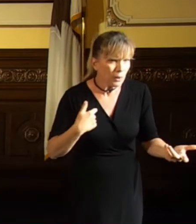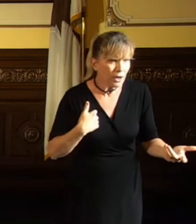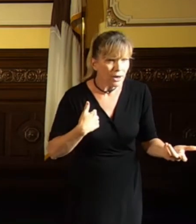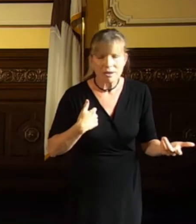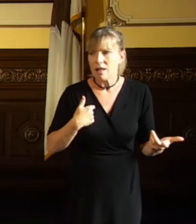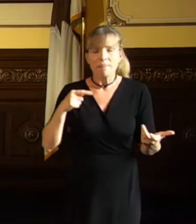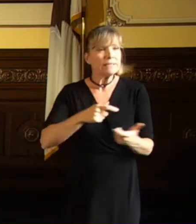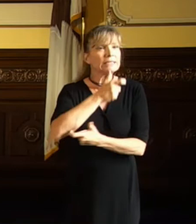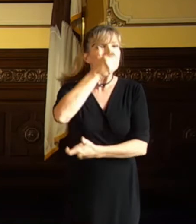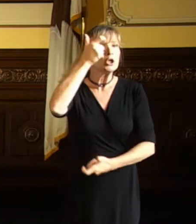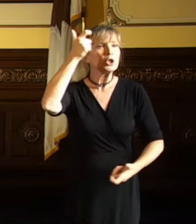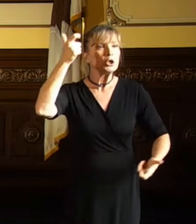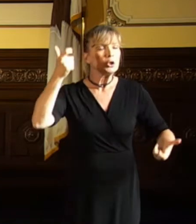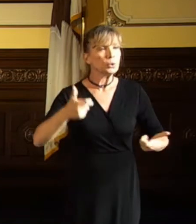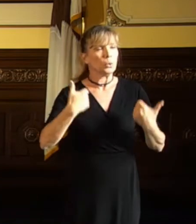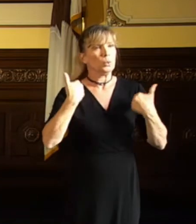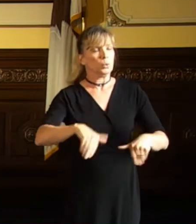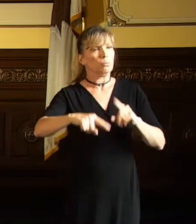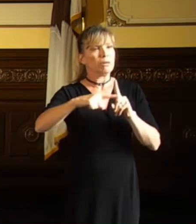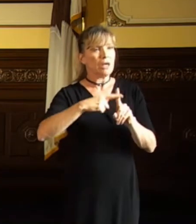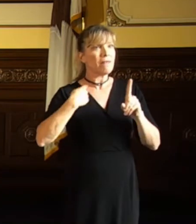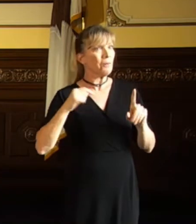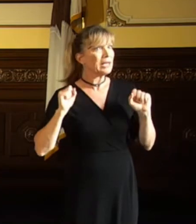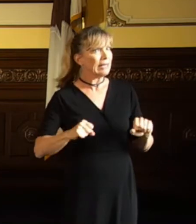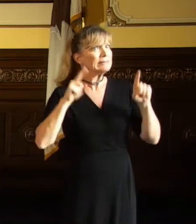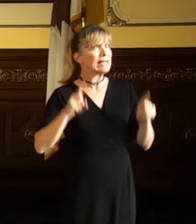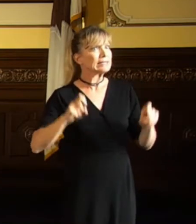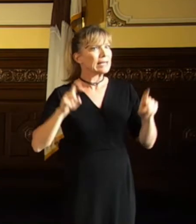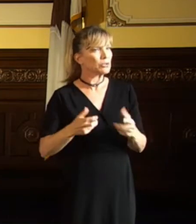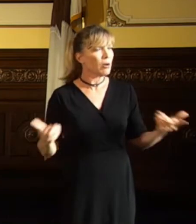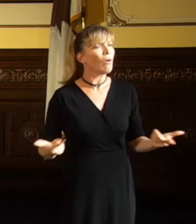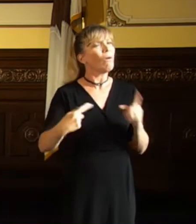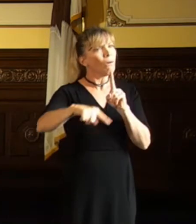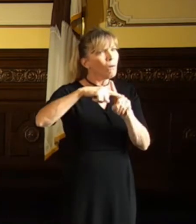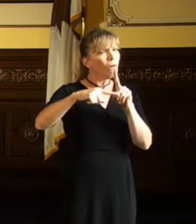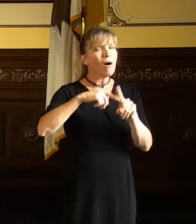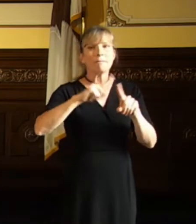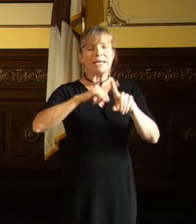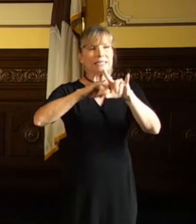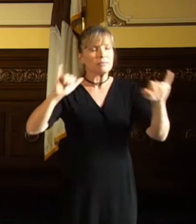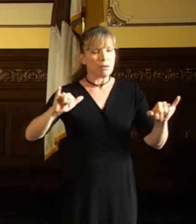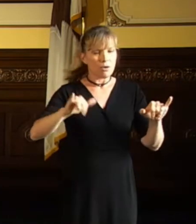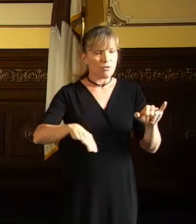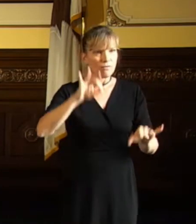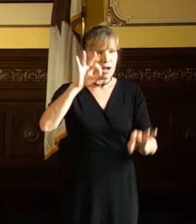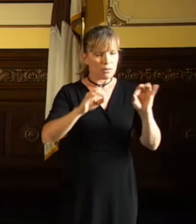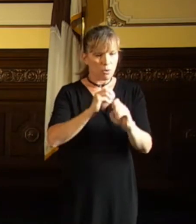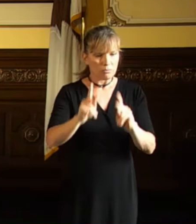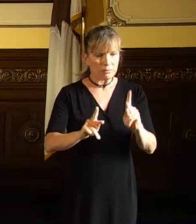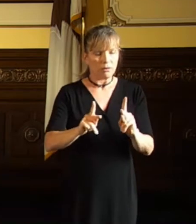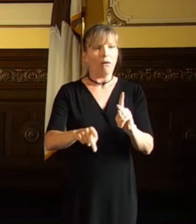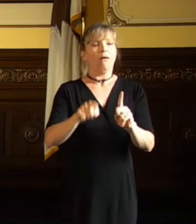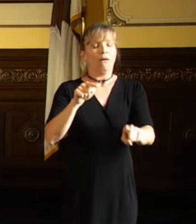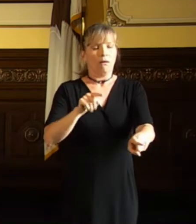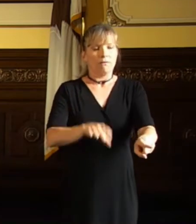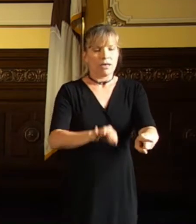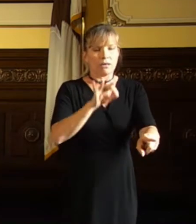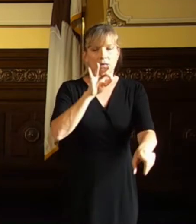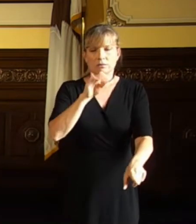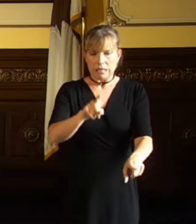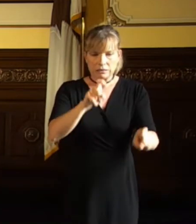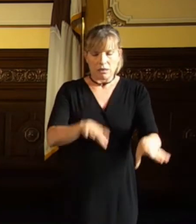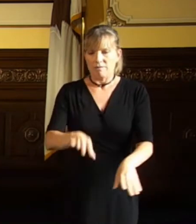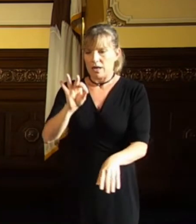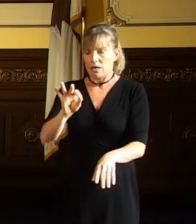this is a huge positive to be able to test as much as we are, but at the same time you're finding more people, and therefore put